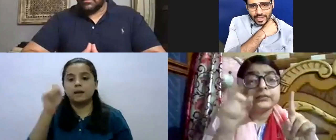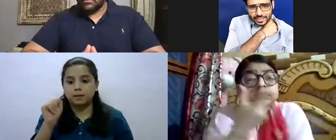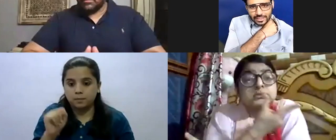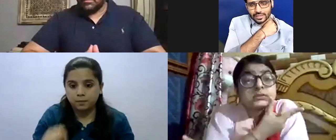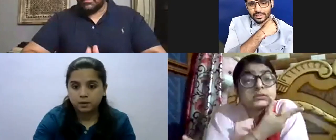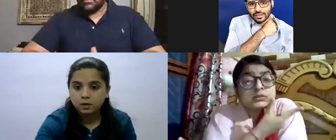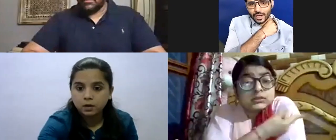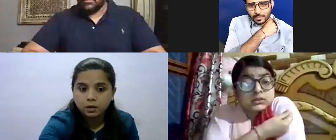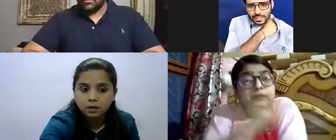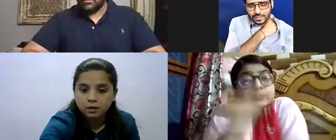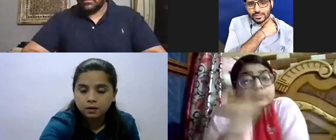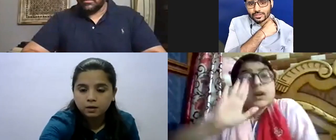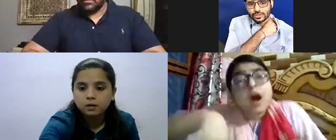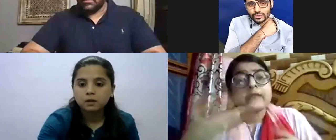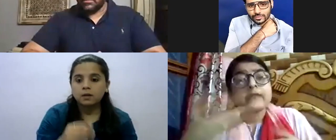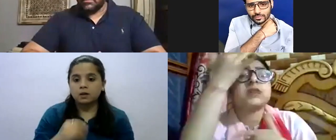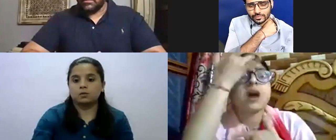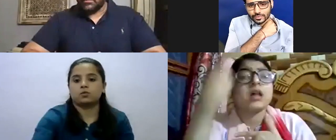in vaccine comes